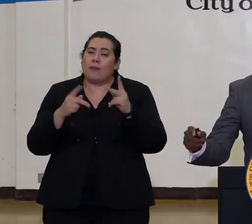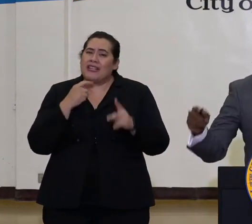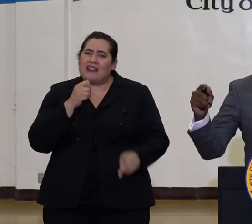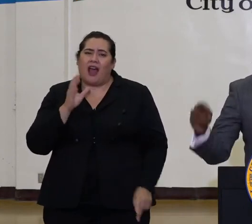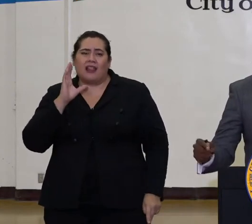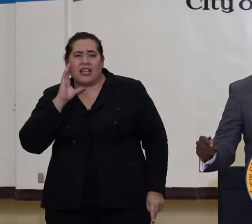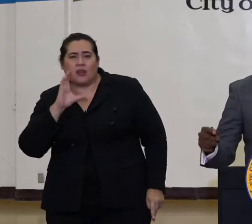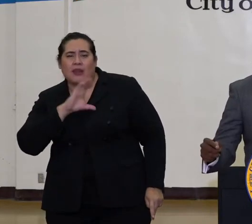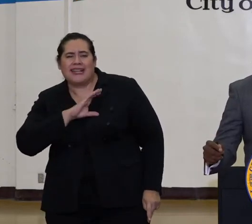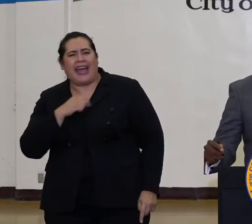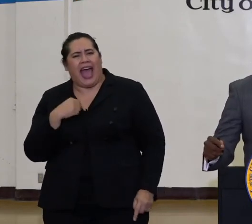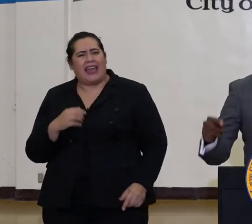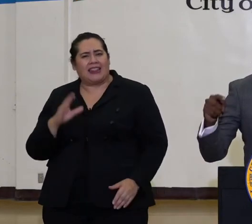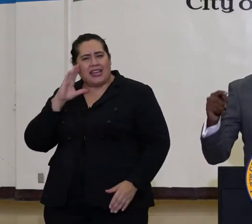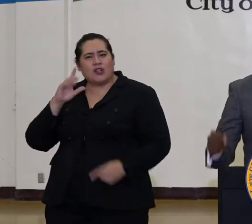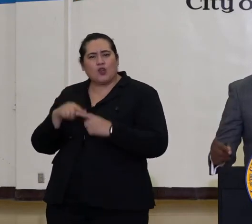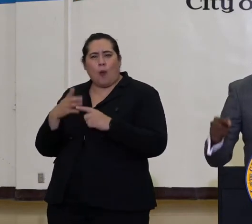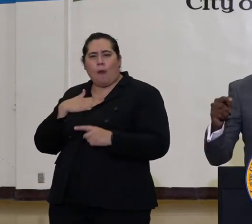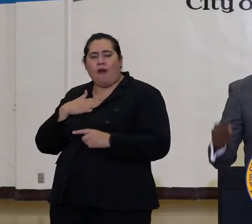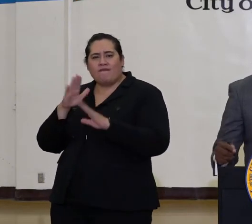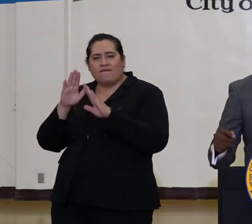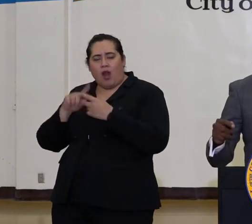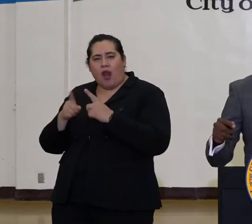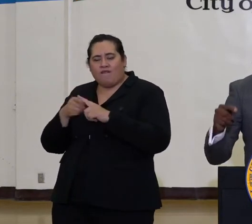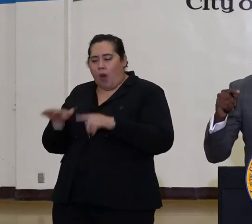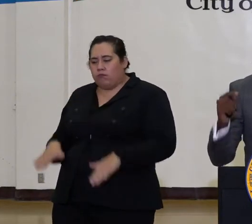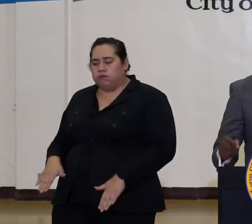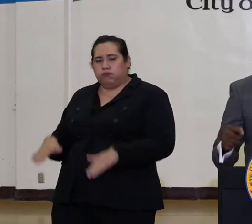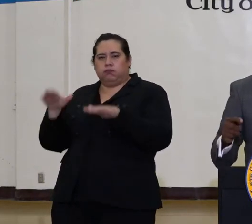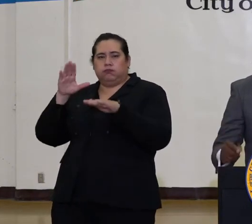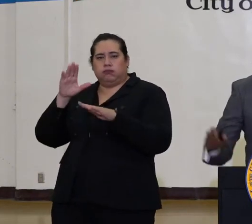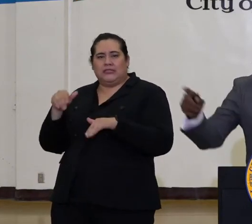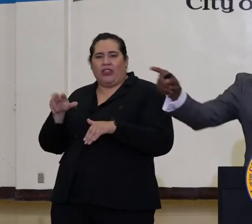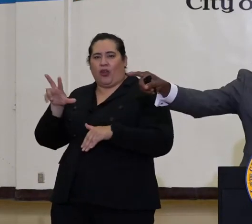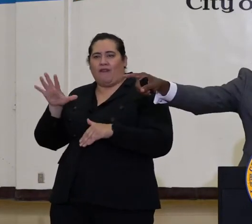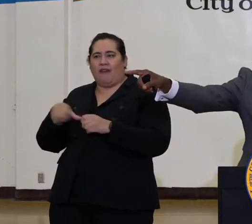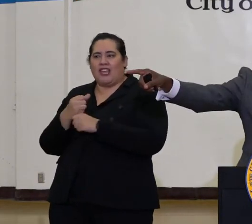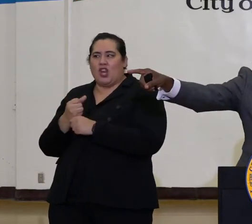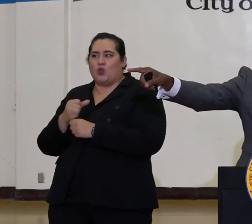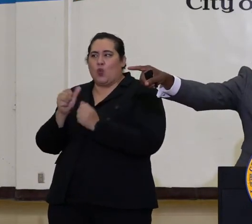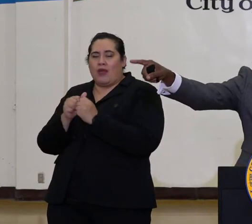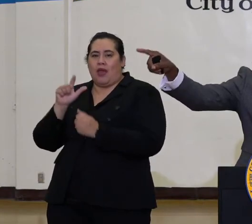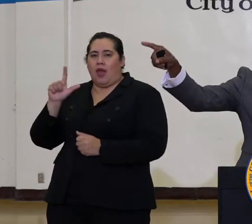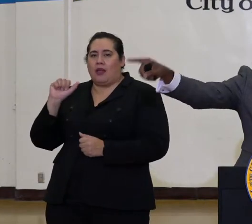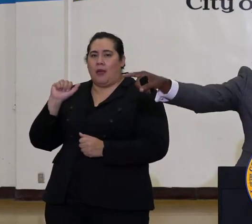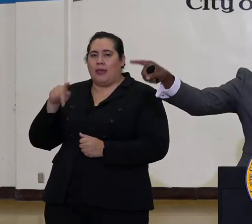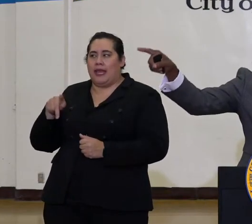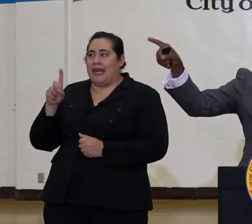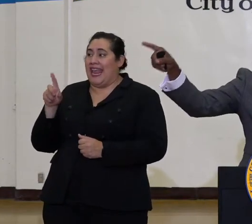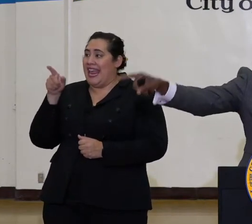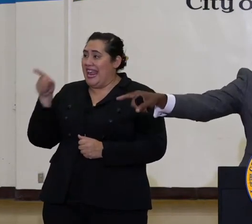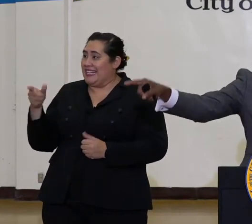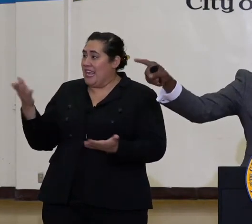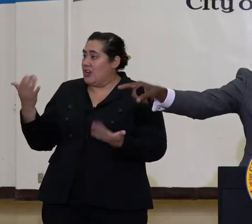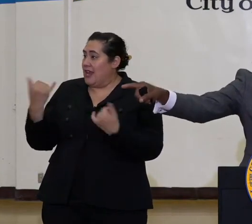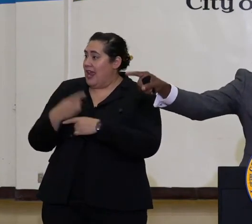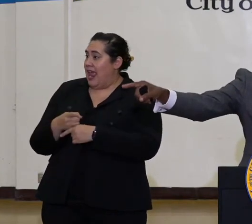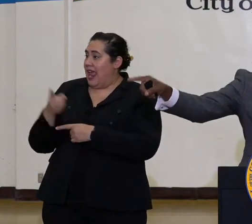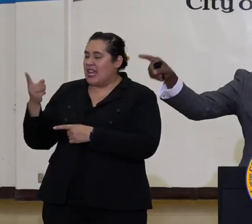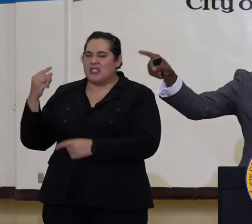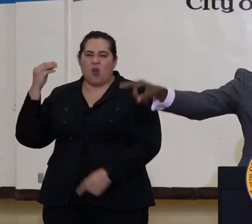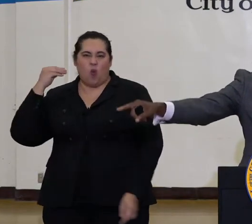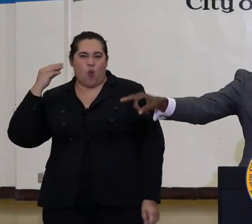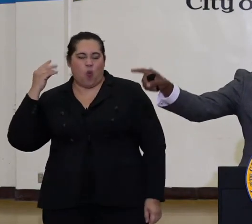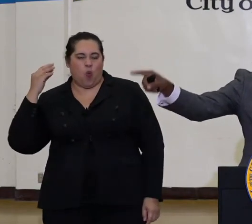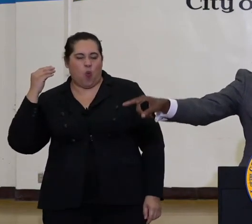to a childhood friend of mine who spent 35 years with LAPD, and he's here today. And this guy was constantly in my